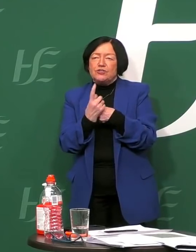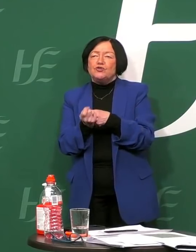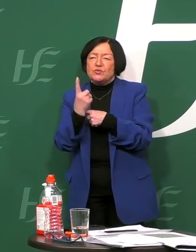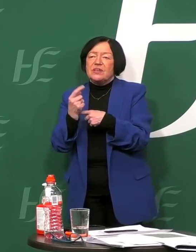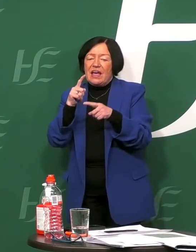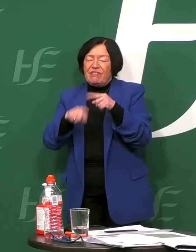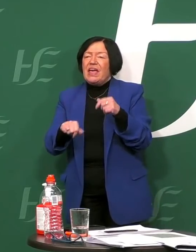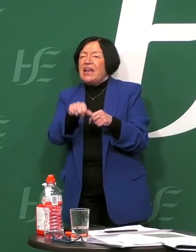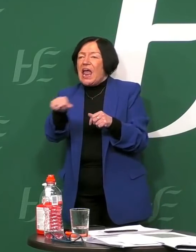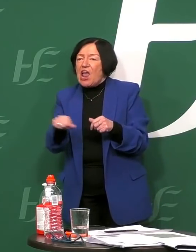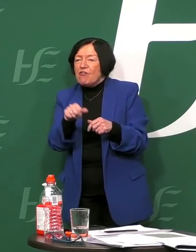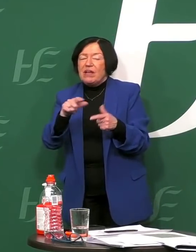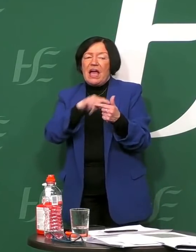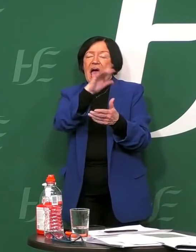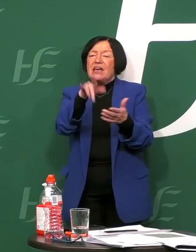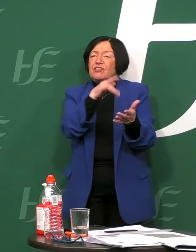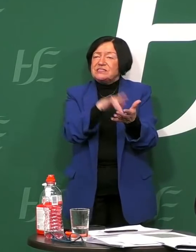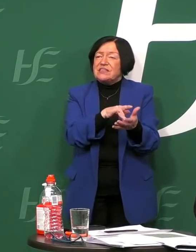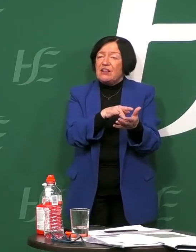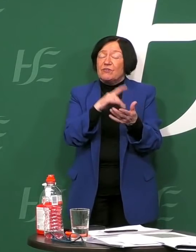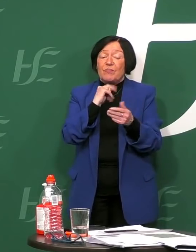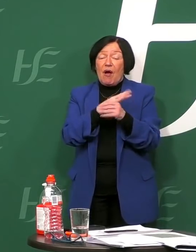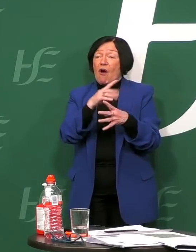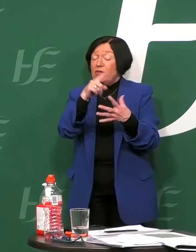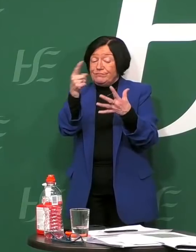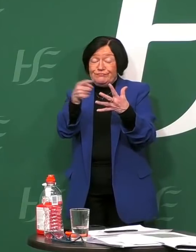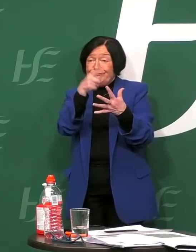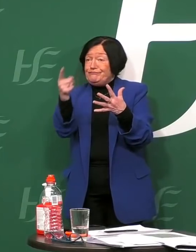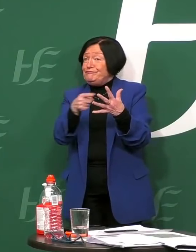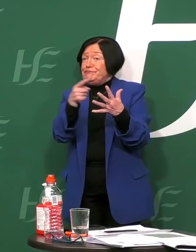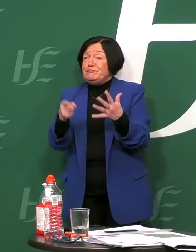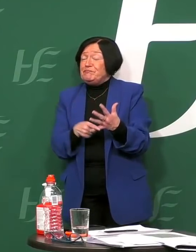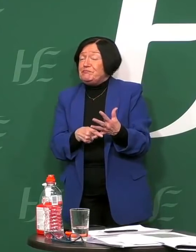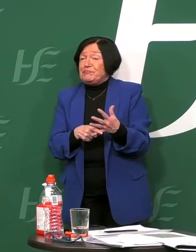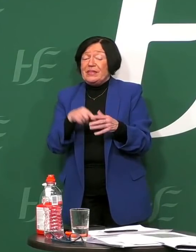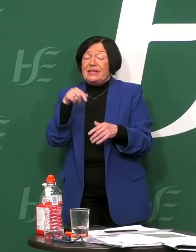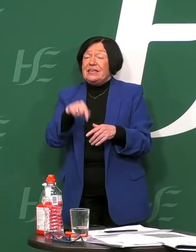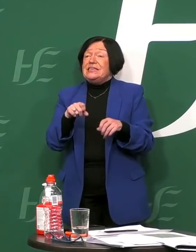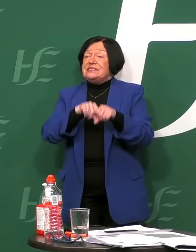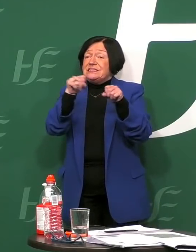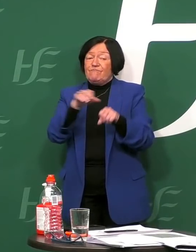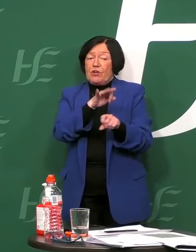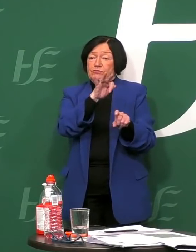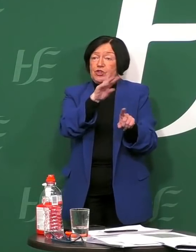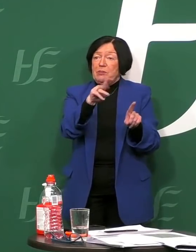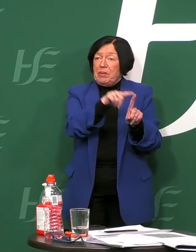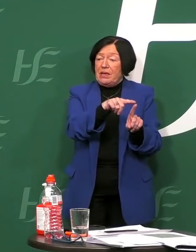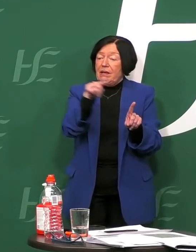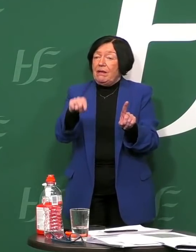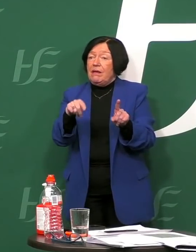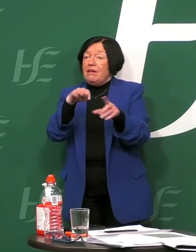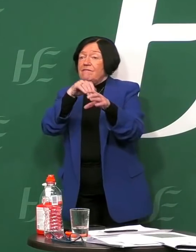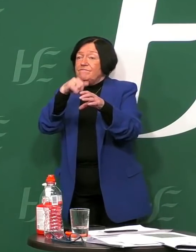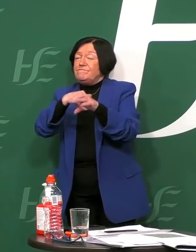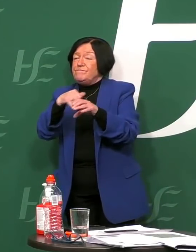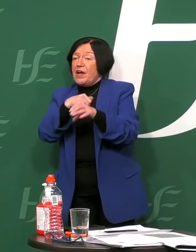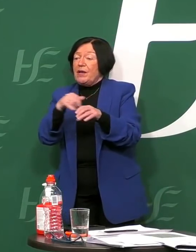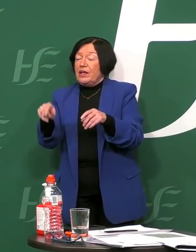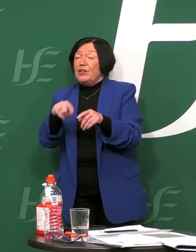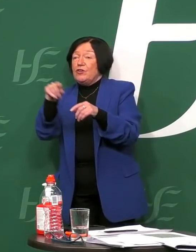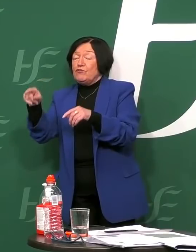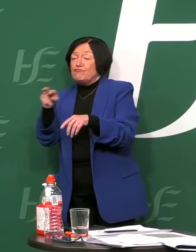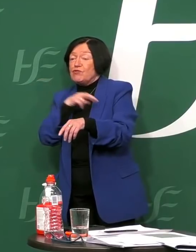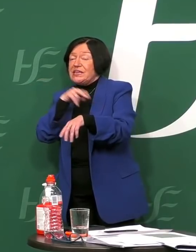terms of various issues in centres around appointments. But broadly speaking, the system from the GP and pharmacy side is coming in, as I say, real time